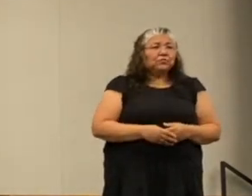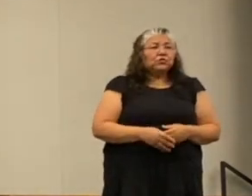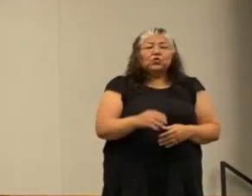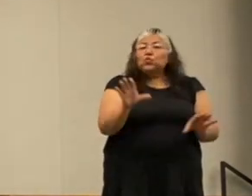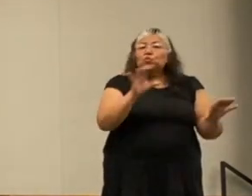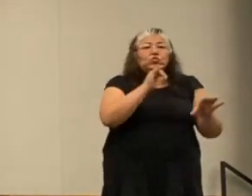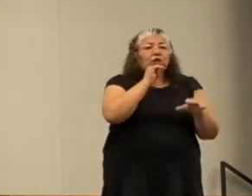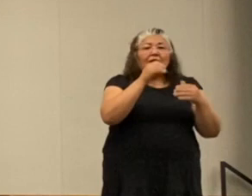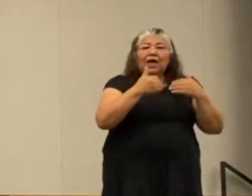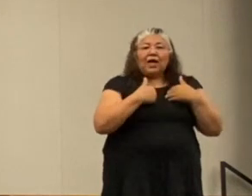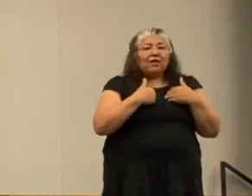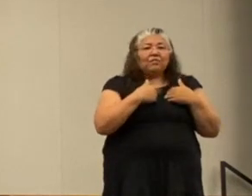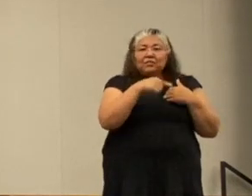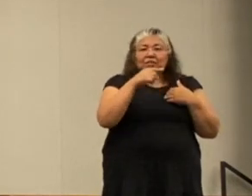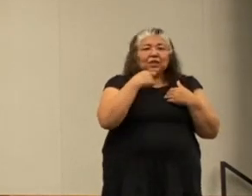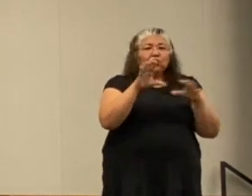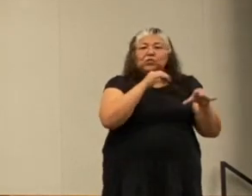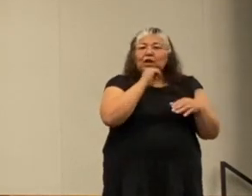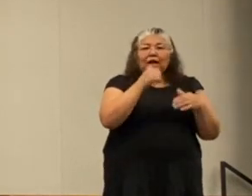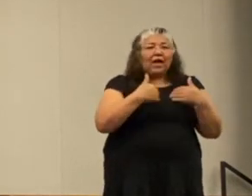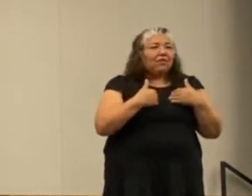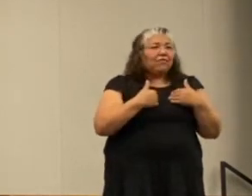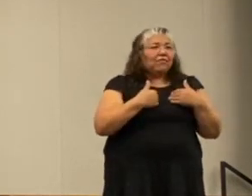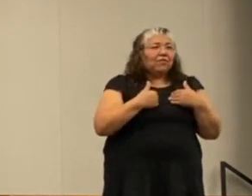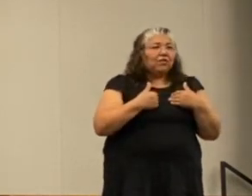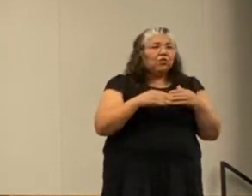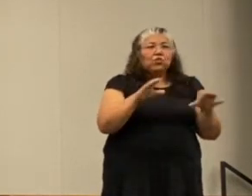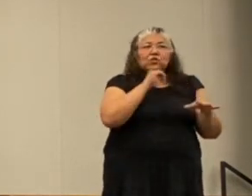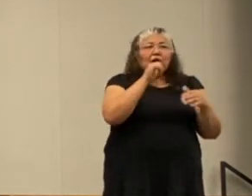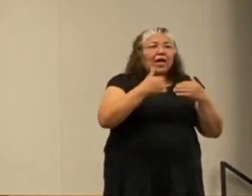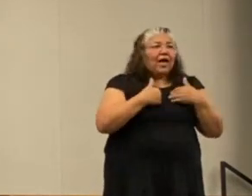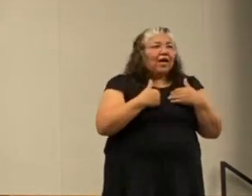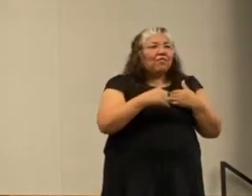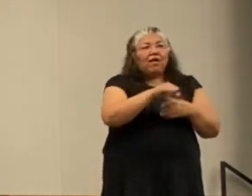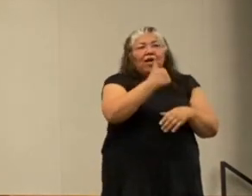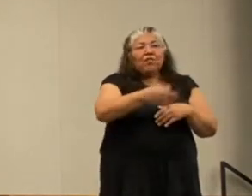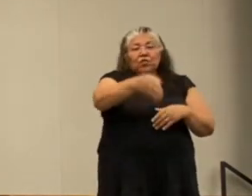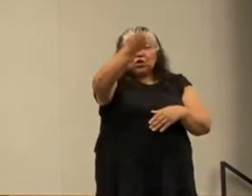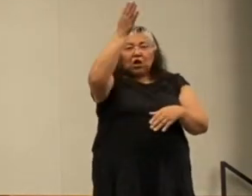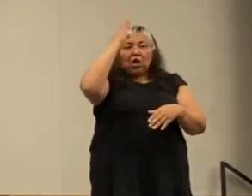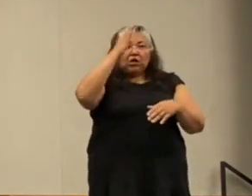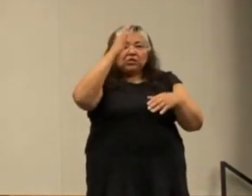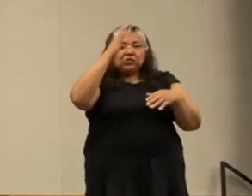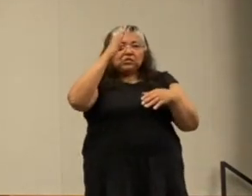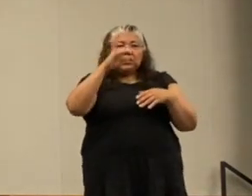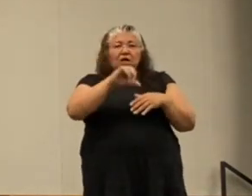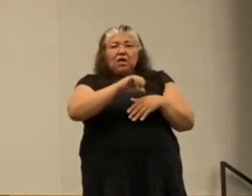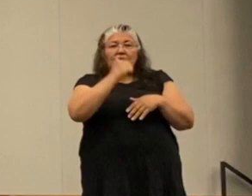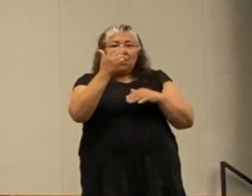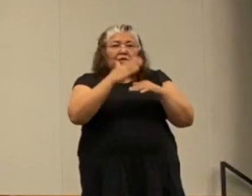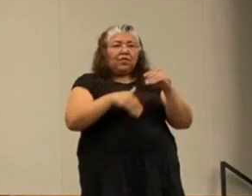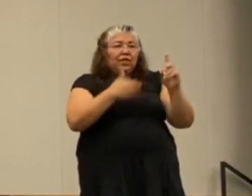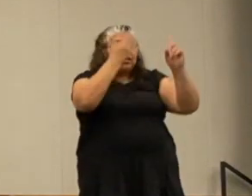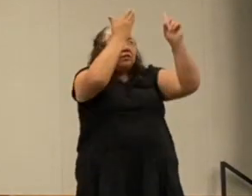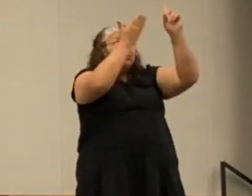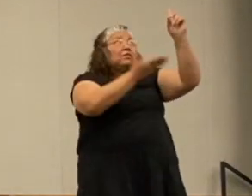do not have, say do not have. Do not have. Do not have other gods besides